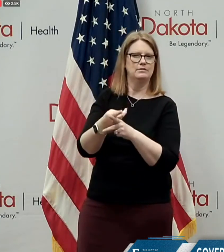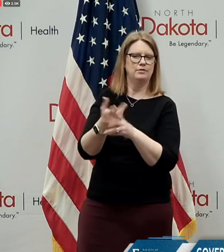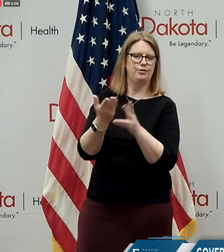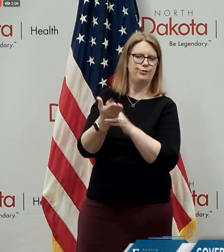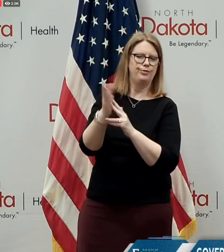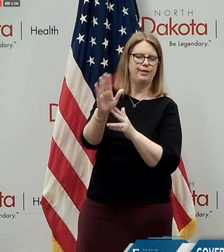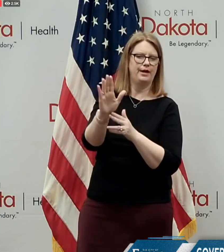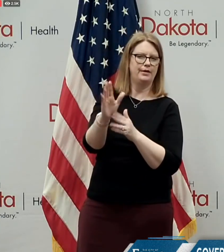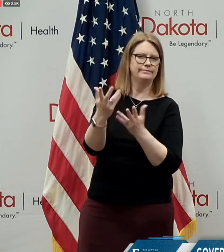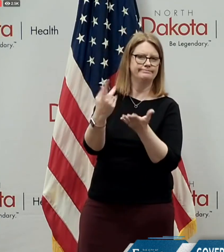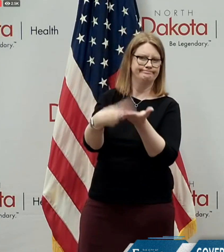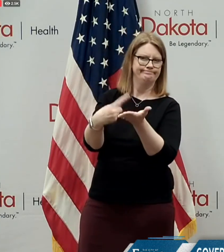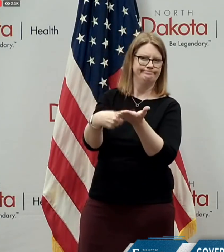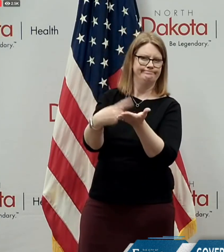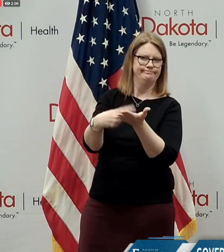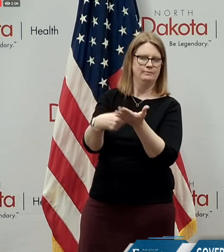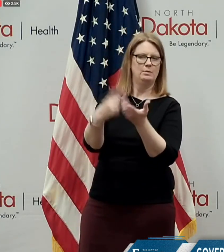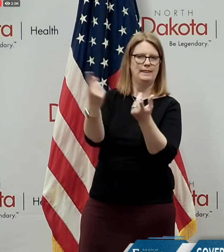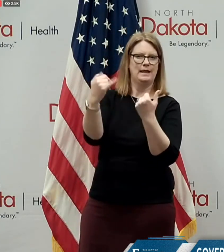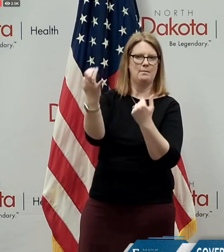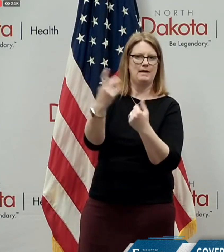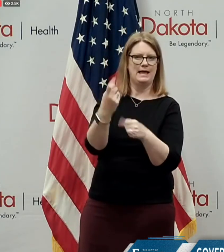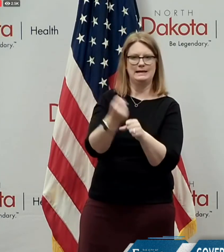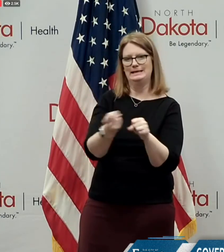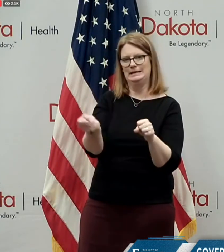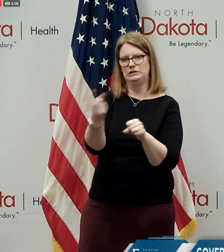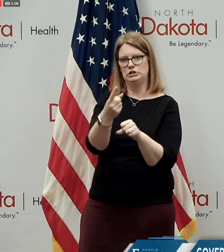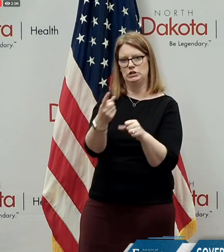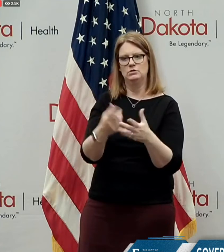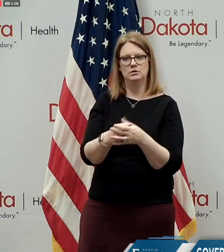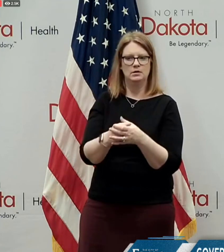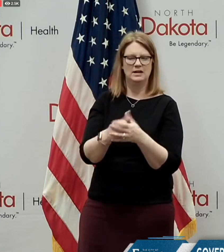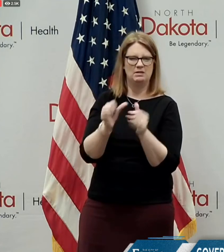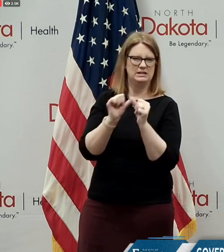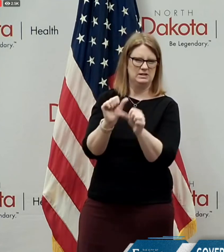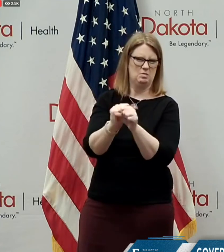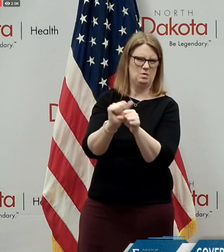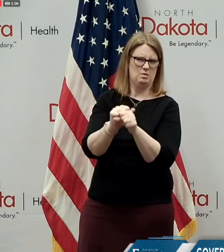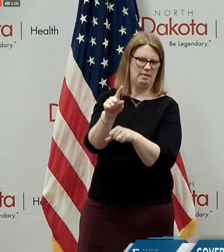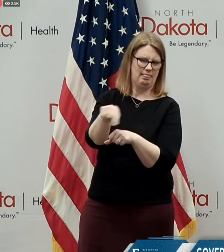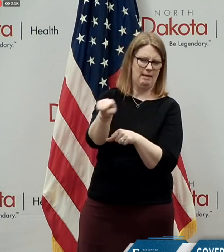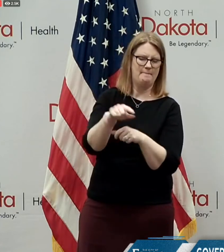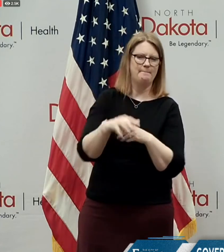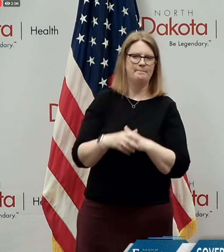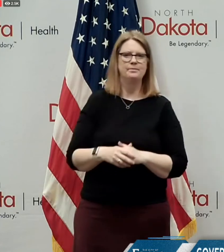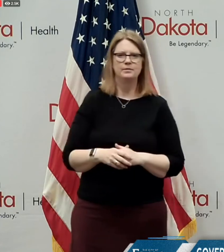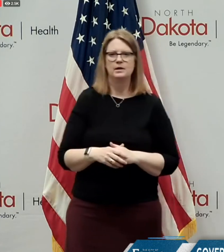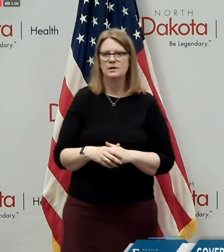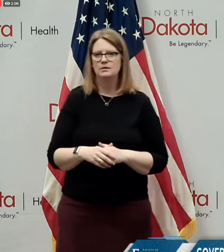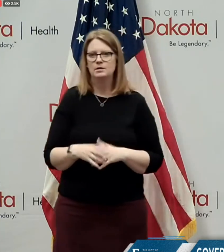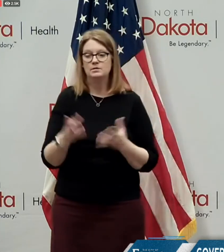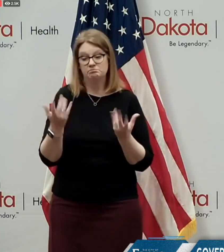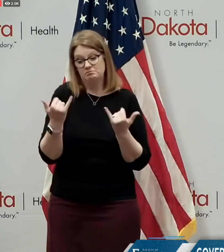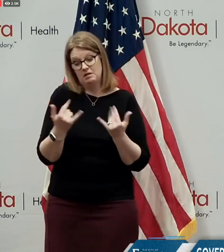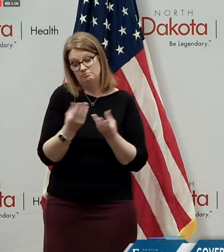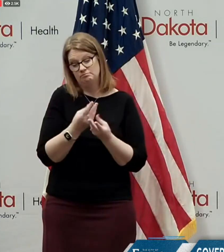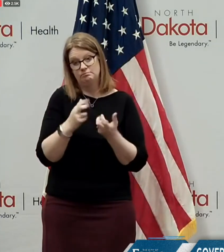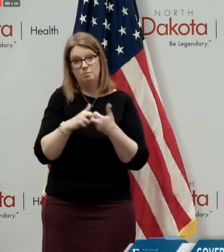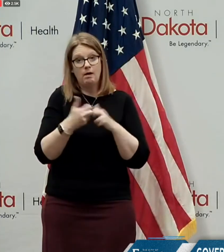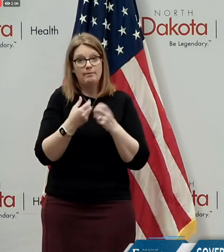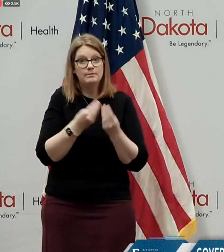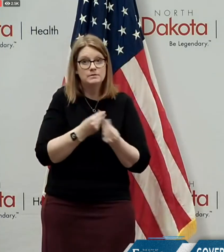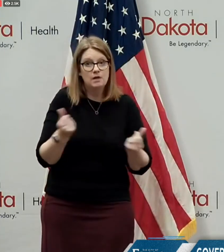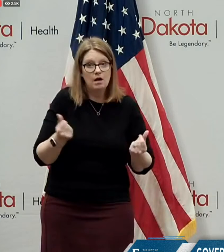legislation when they return next year, and we'll continue to collaborate with them. But thanks for everybody as we solved the problem and now